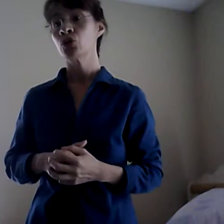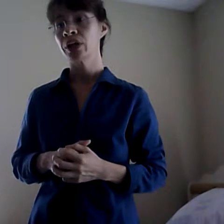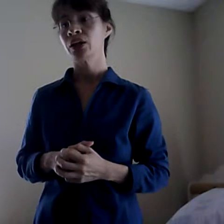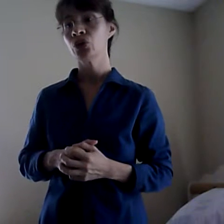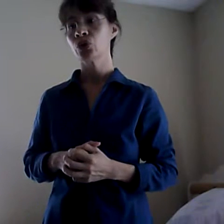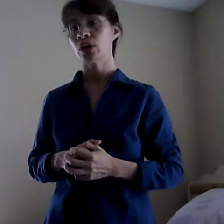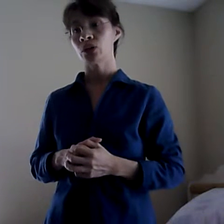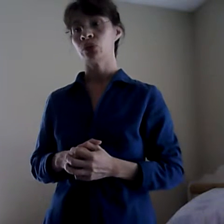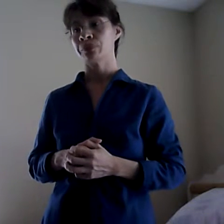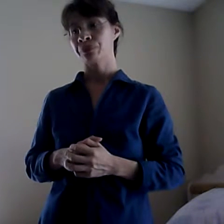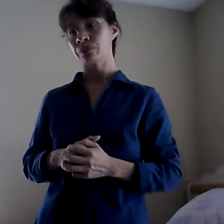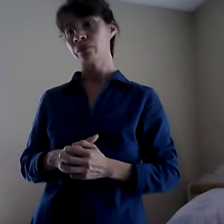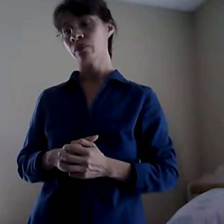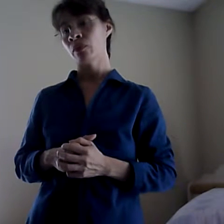Actually, I do.